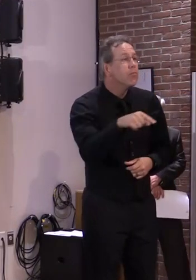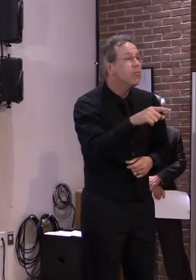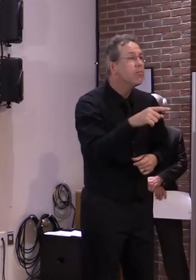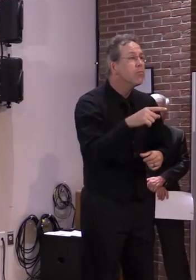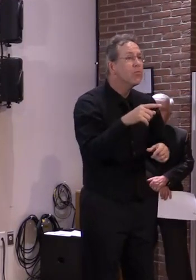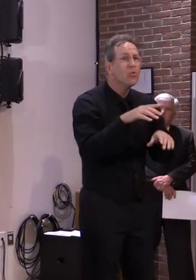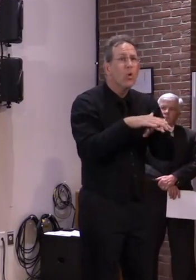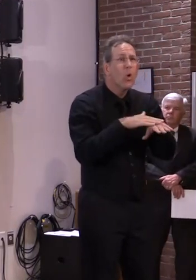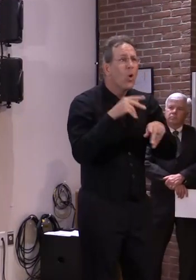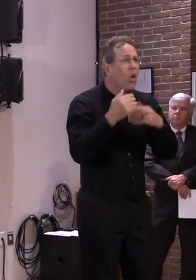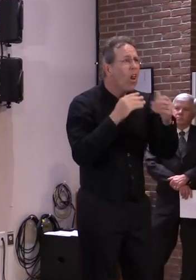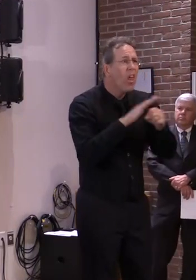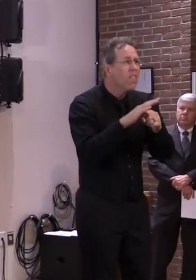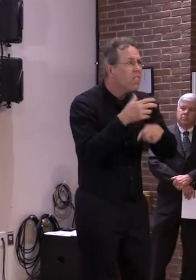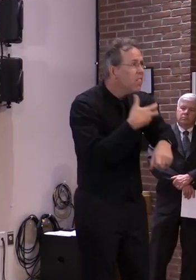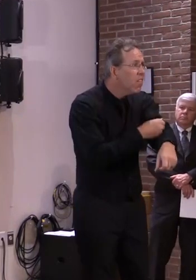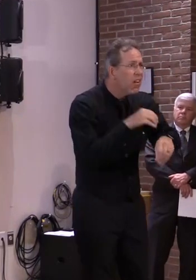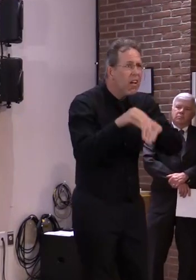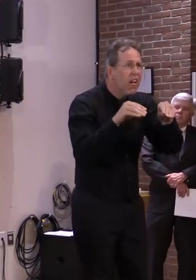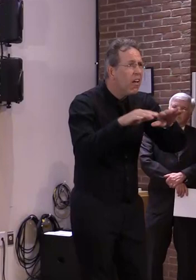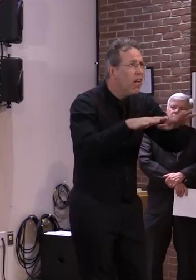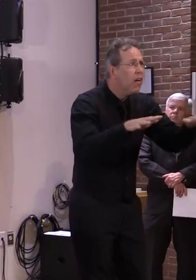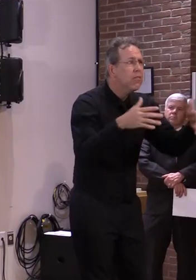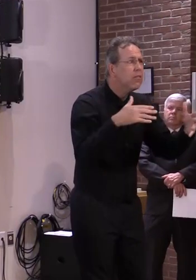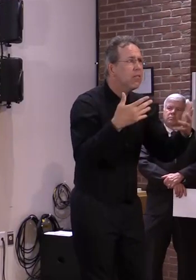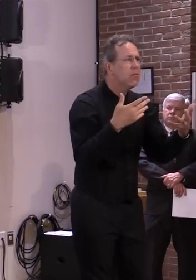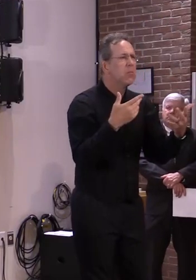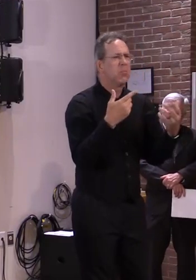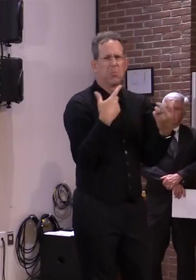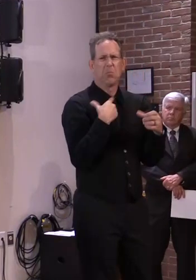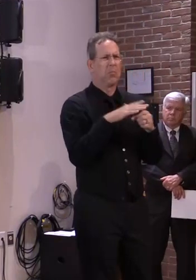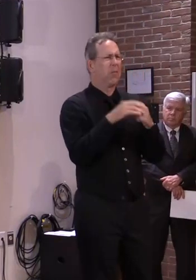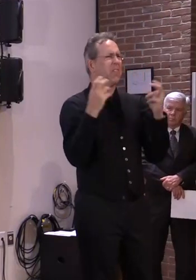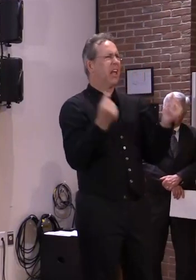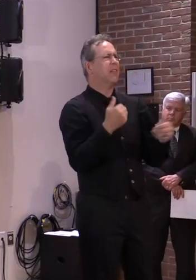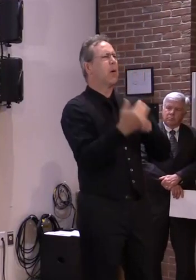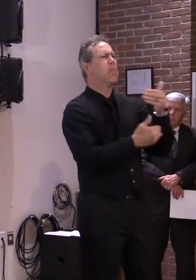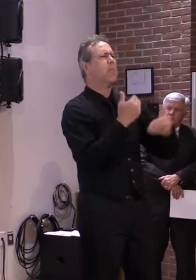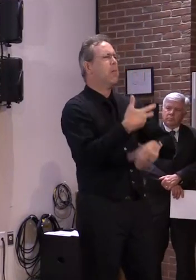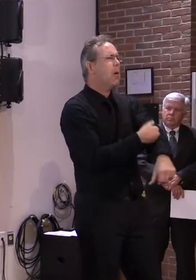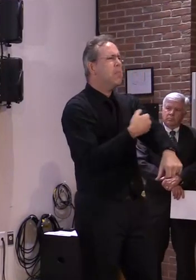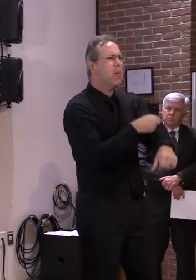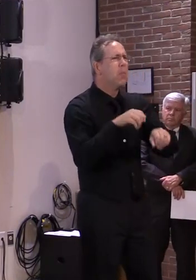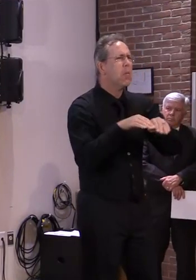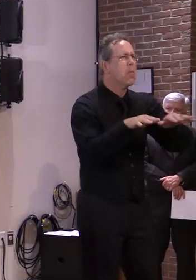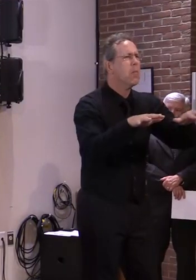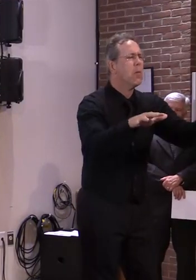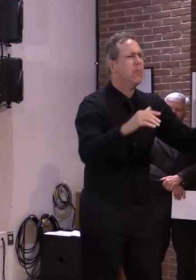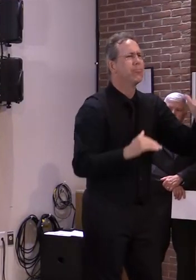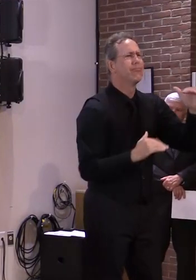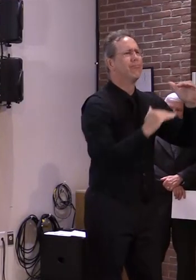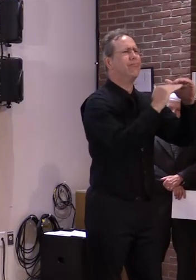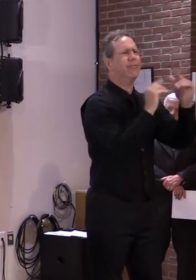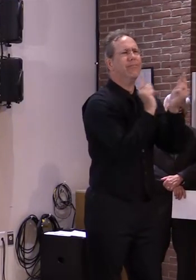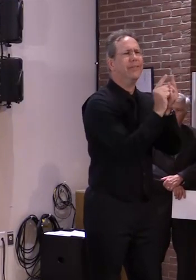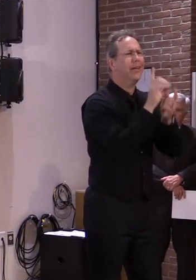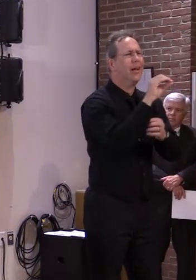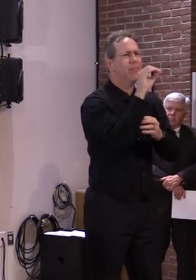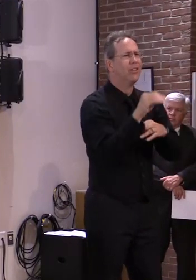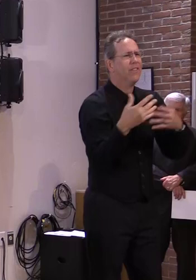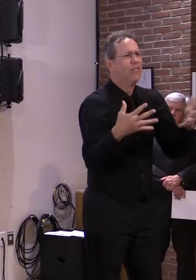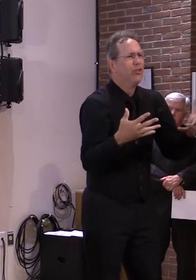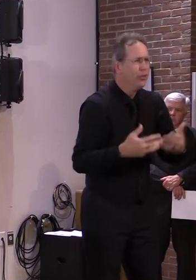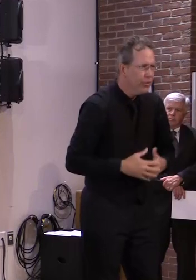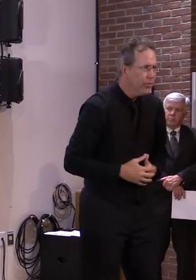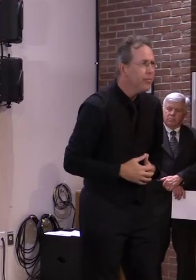don't. There are some places in the country where rates are much lower, some states experiencing about